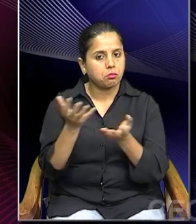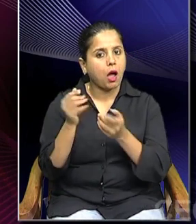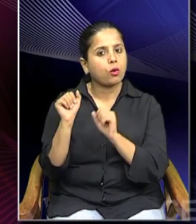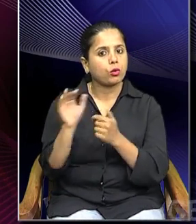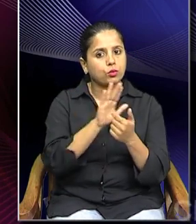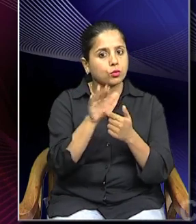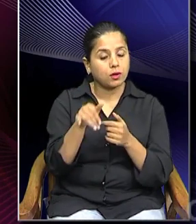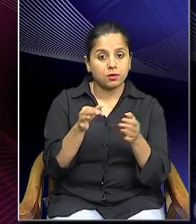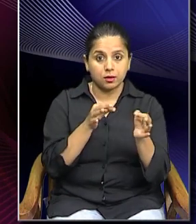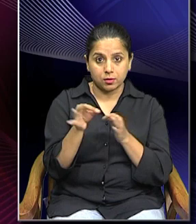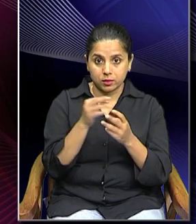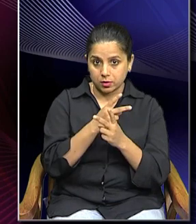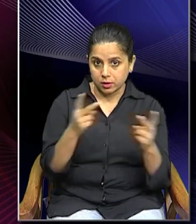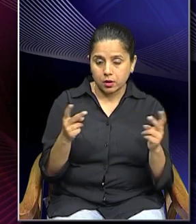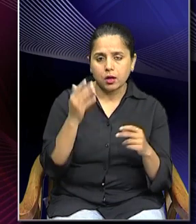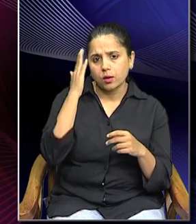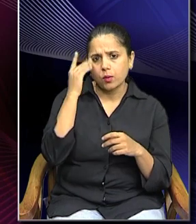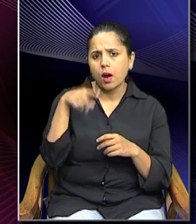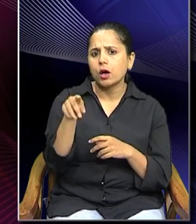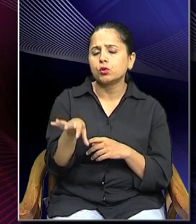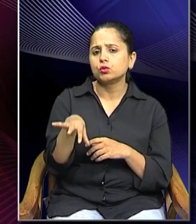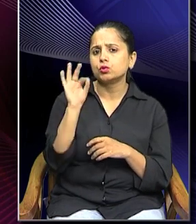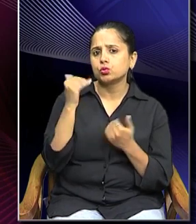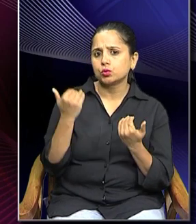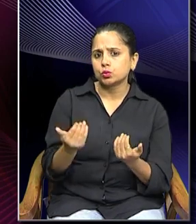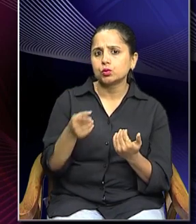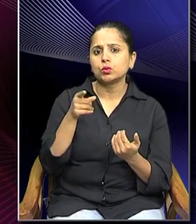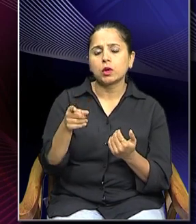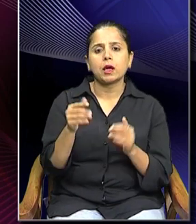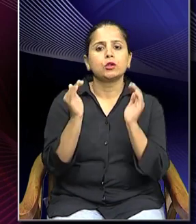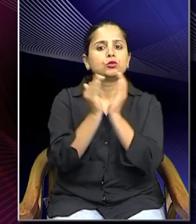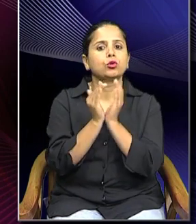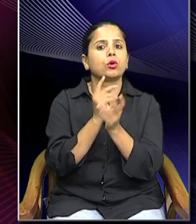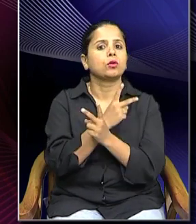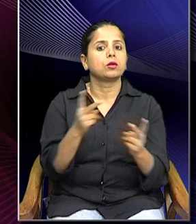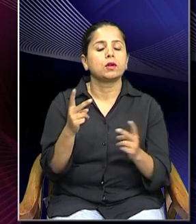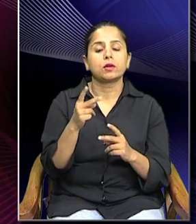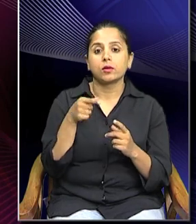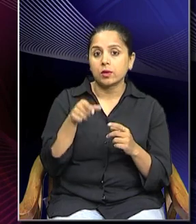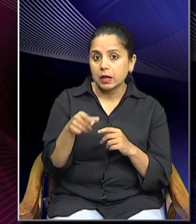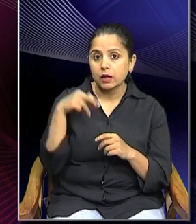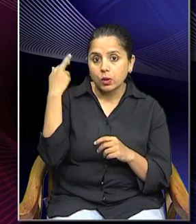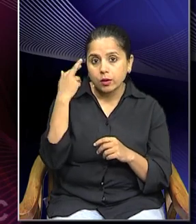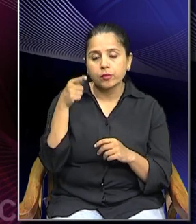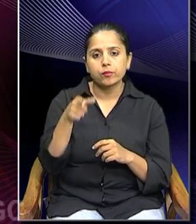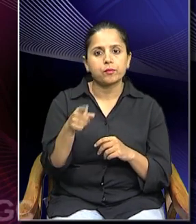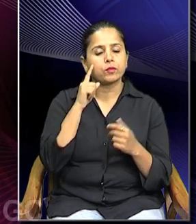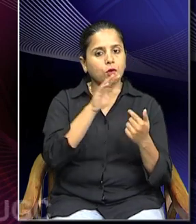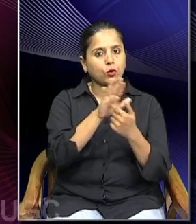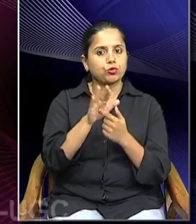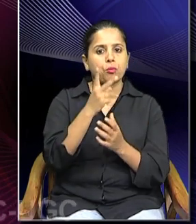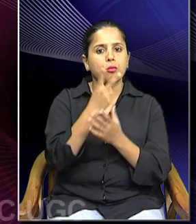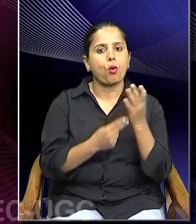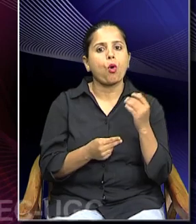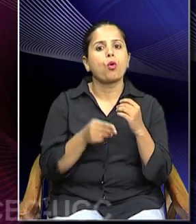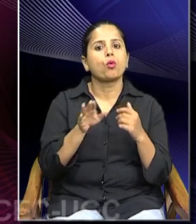an illustration, why she chose the insurances, because it will reflect both